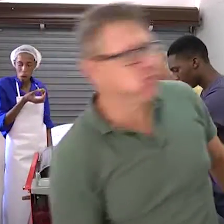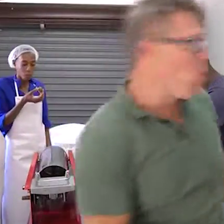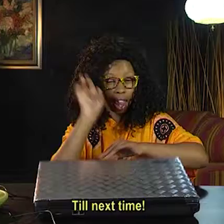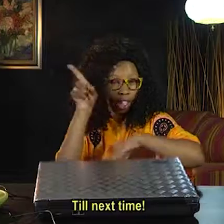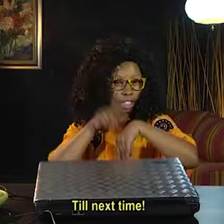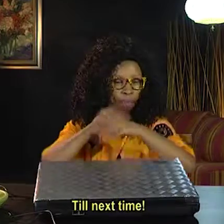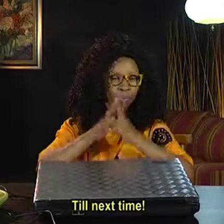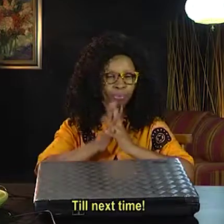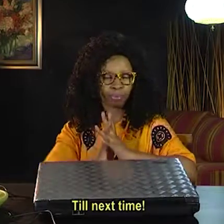Till next time.